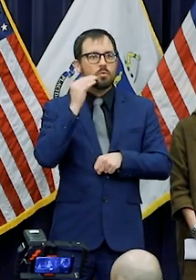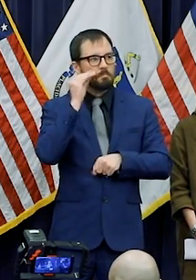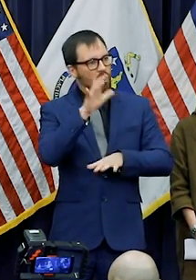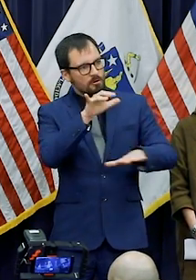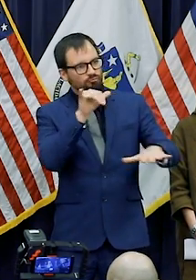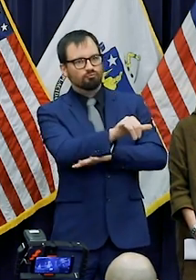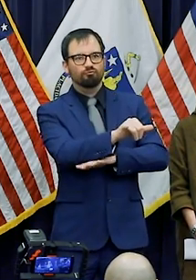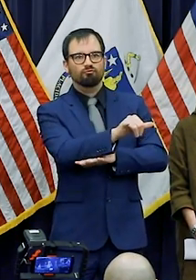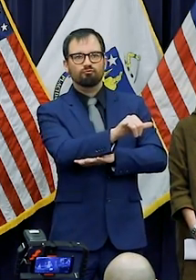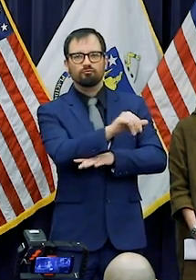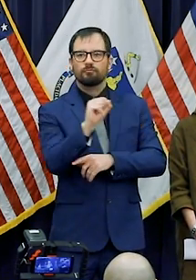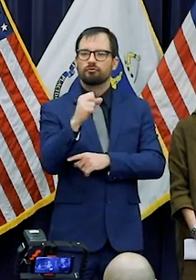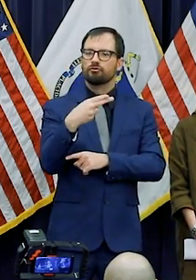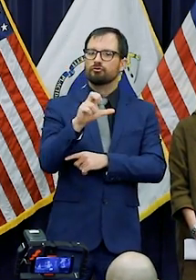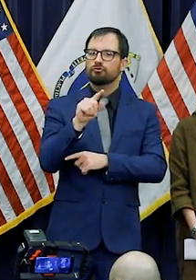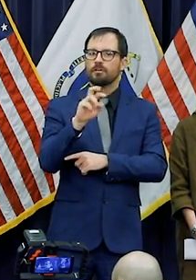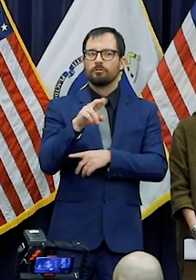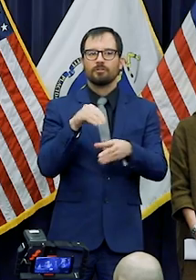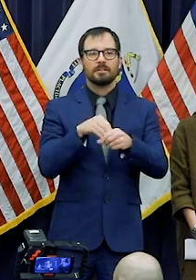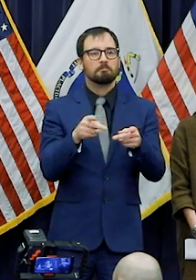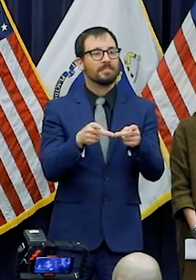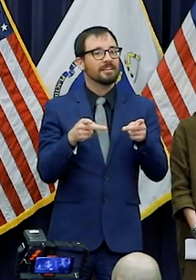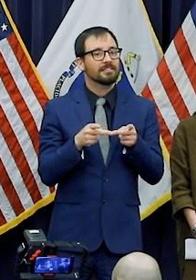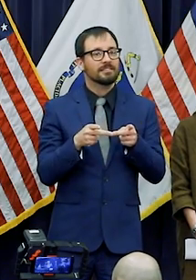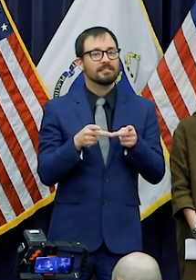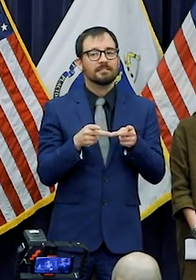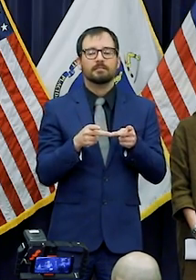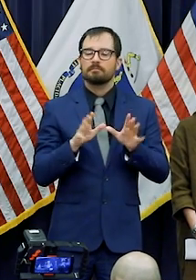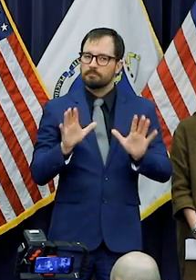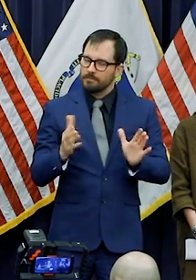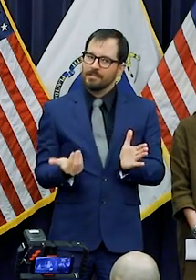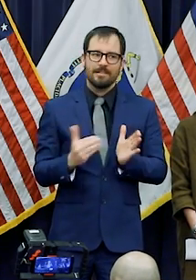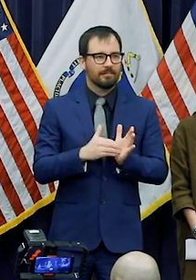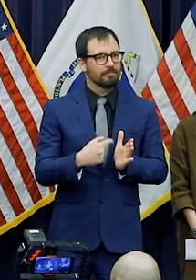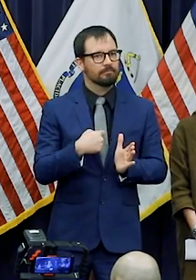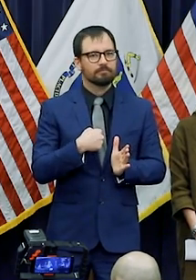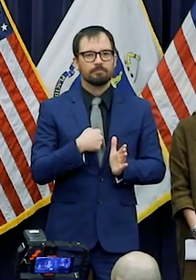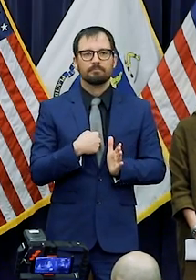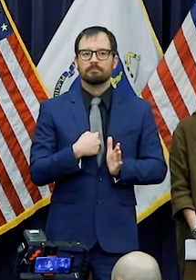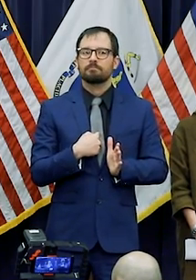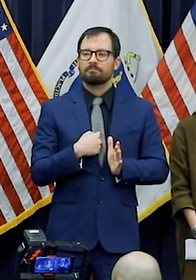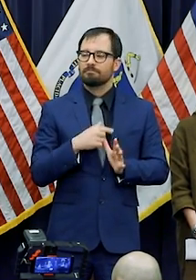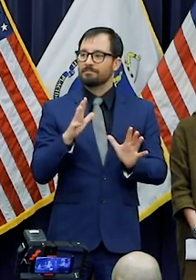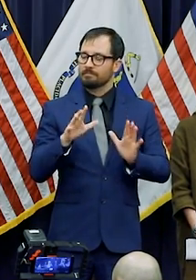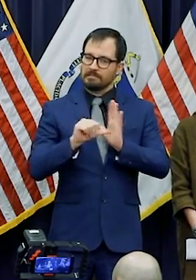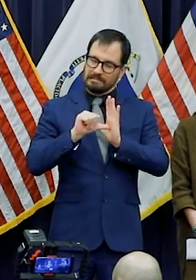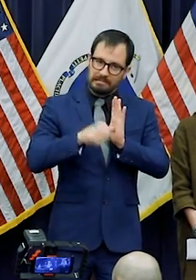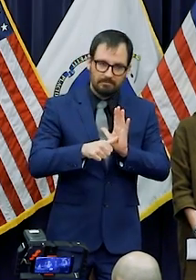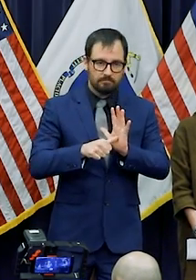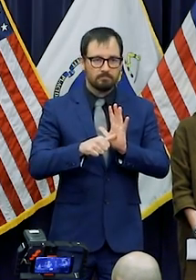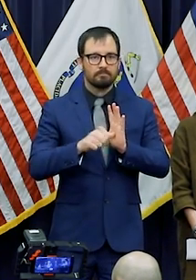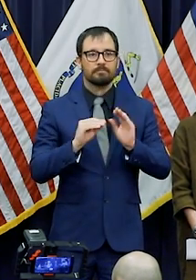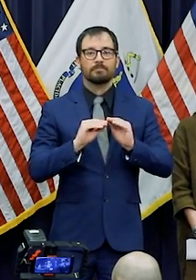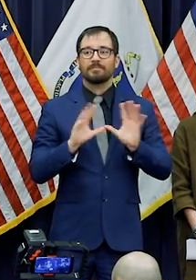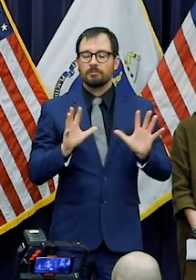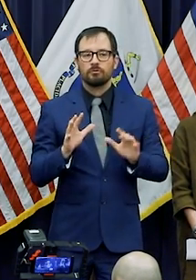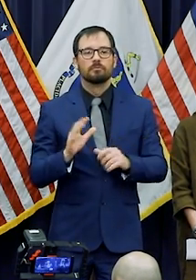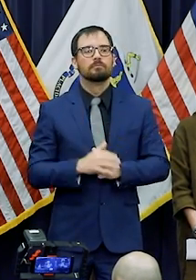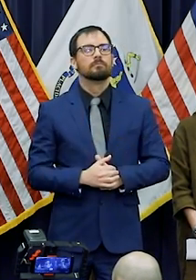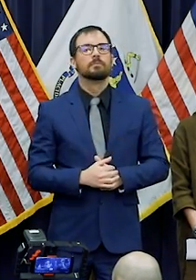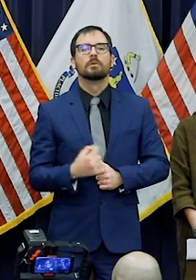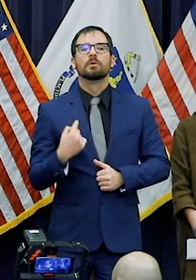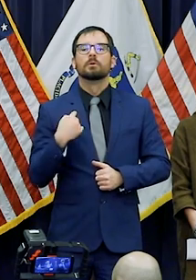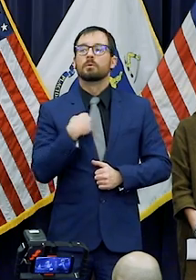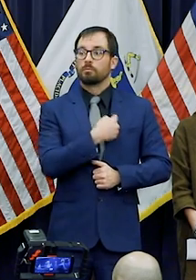before, but let me be clear. We are not planning any shelter in place